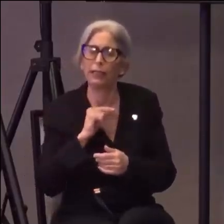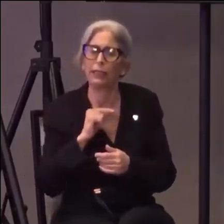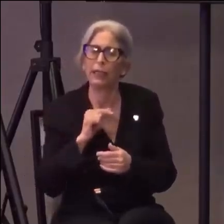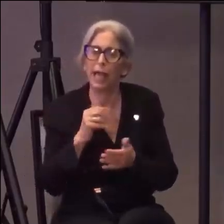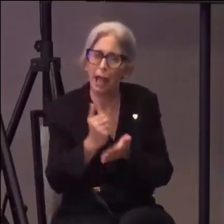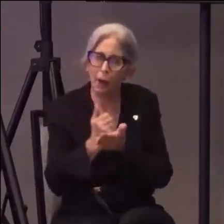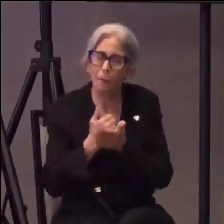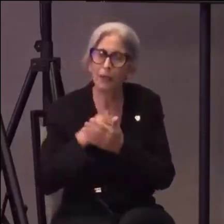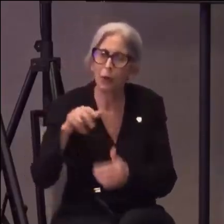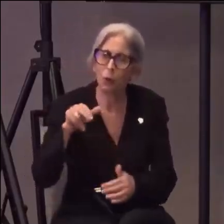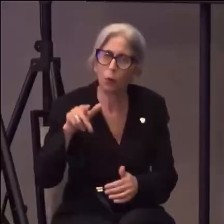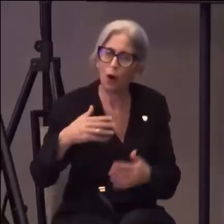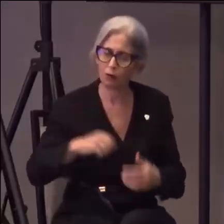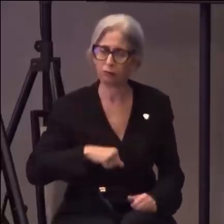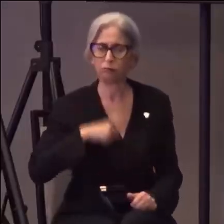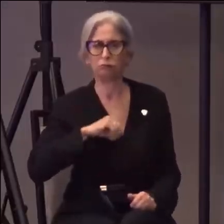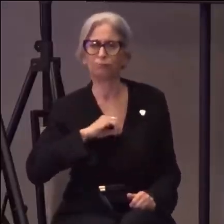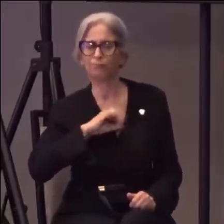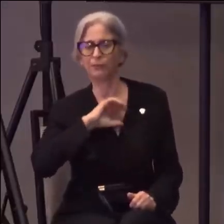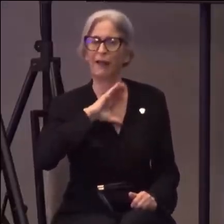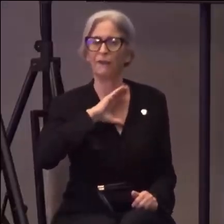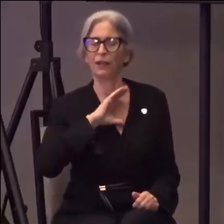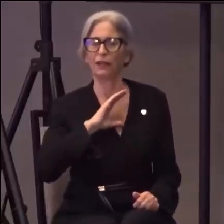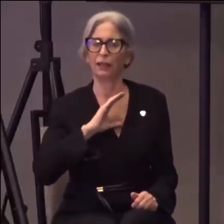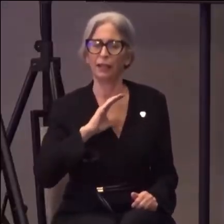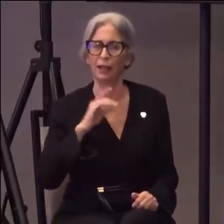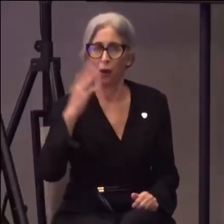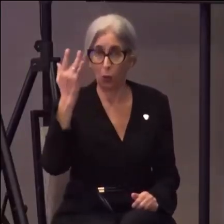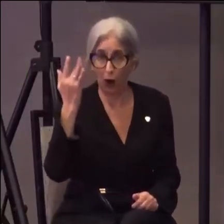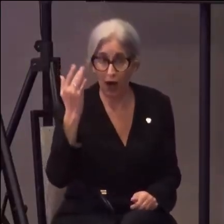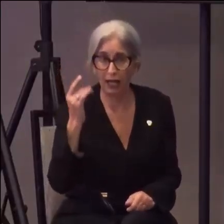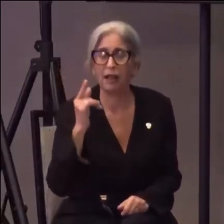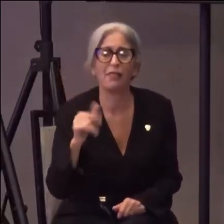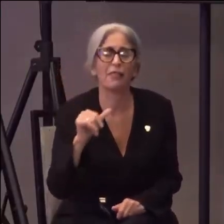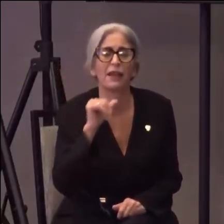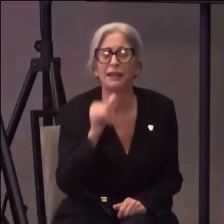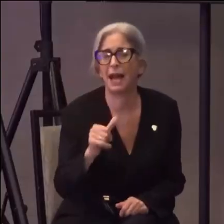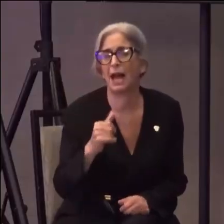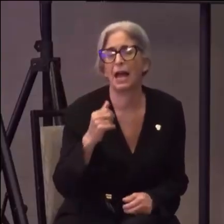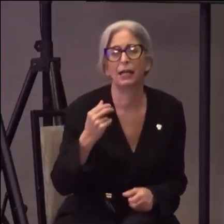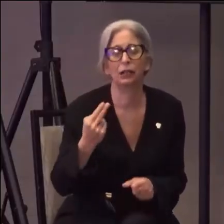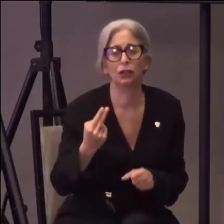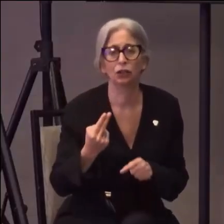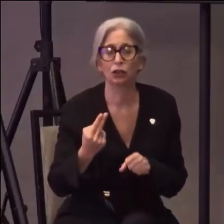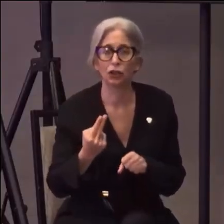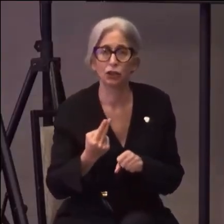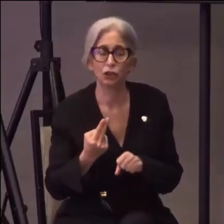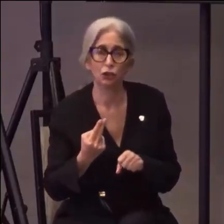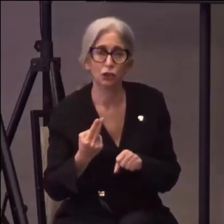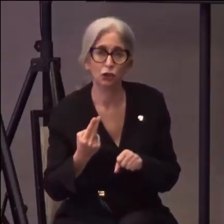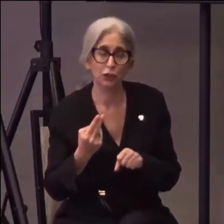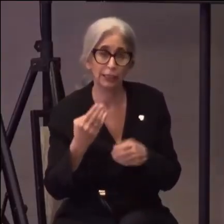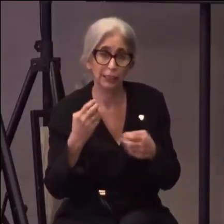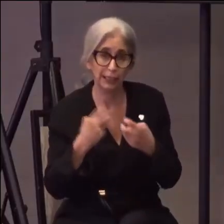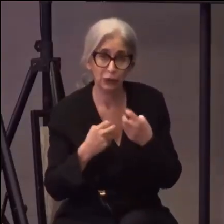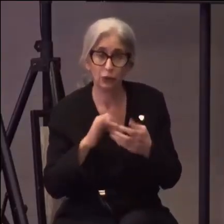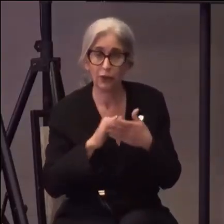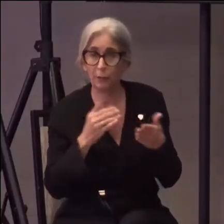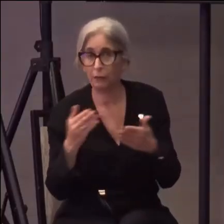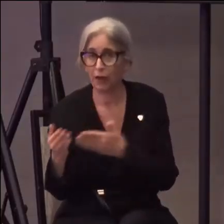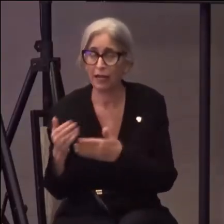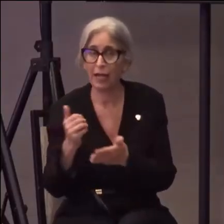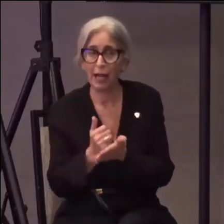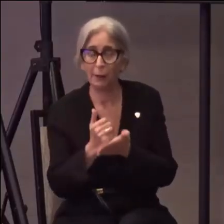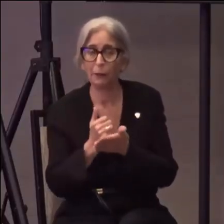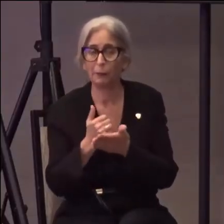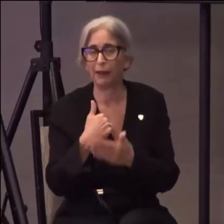also helps me walk confidently because the non-visual cues that are provided help